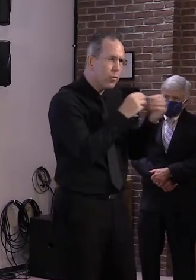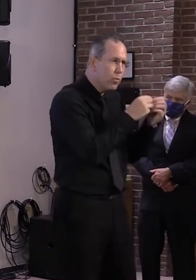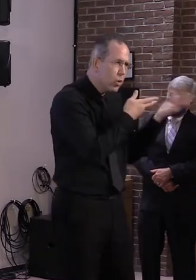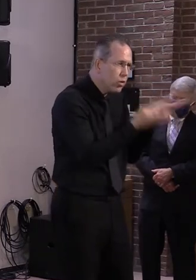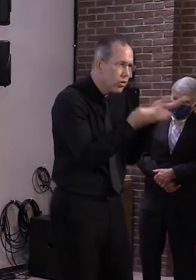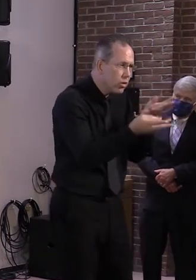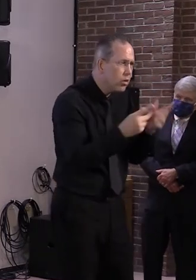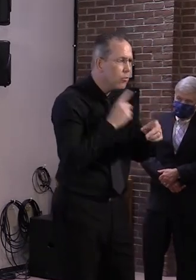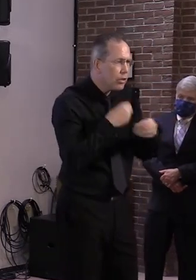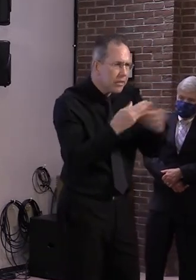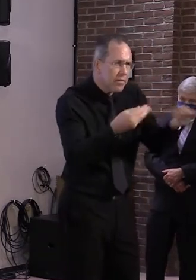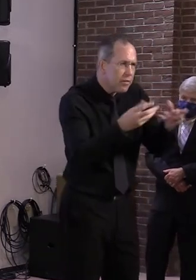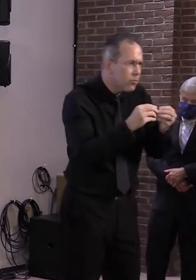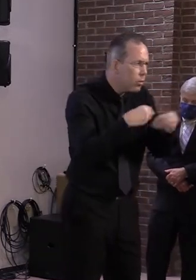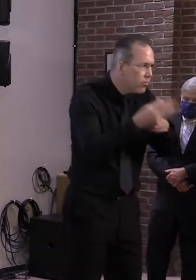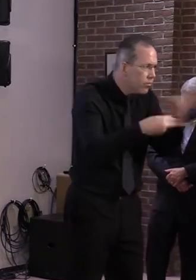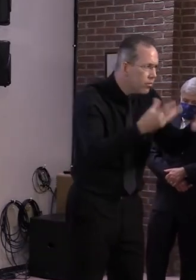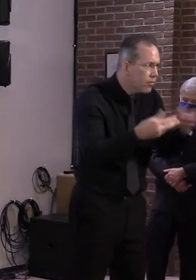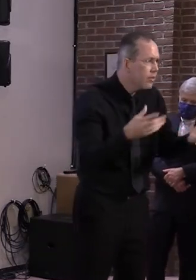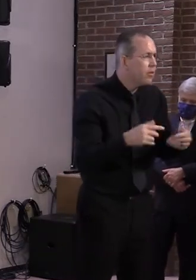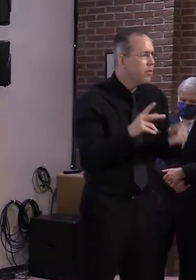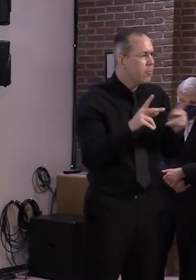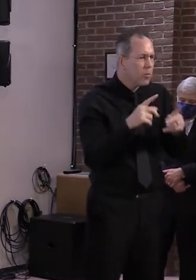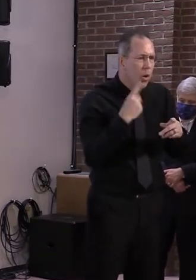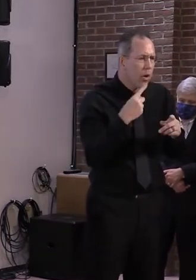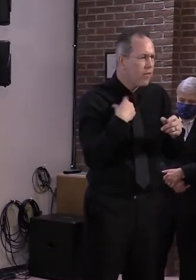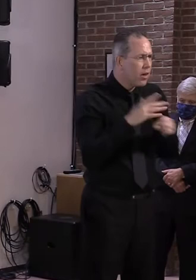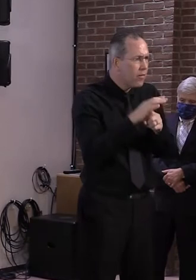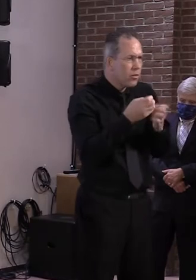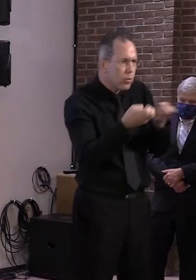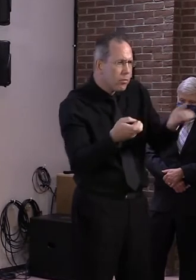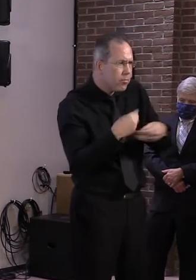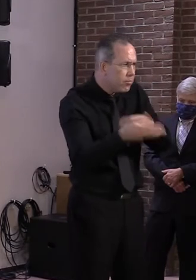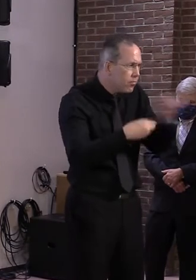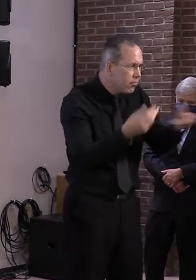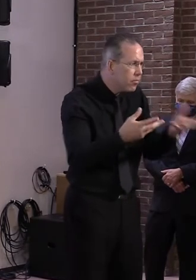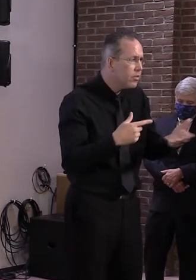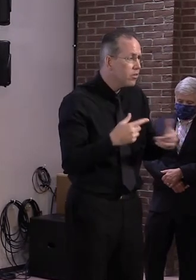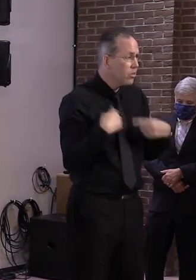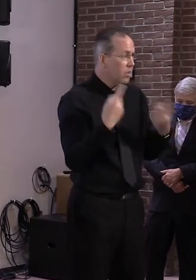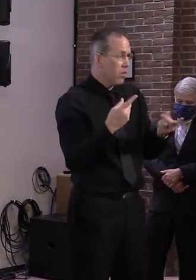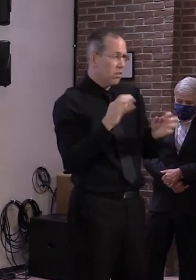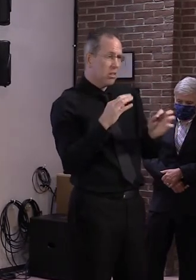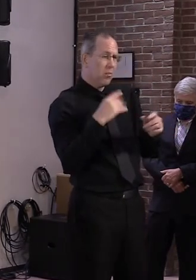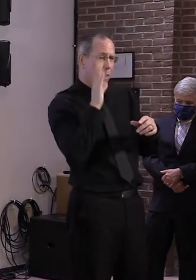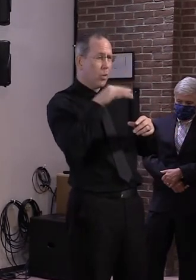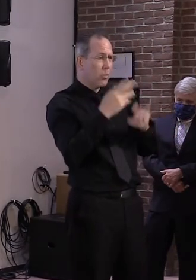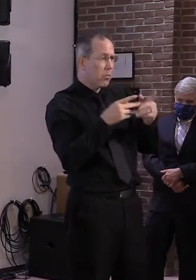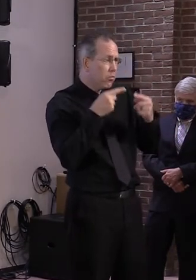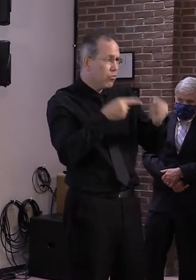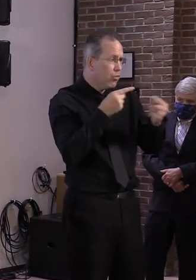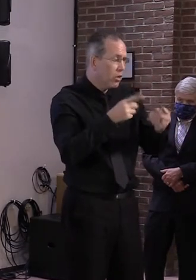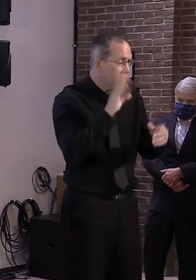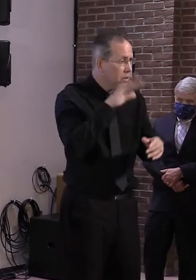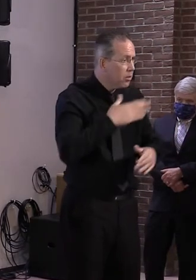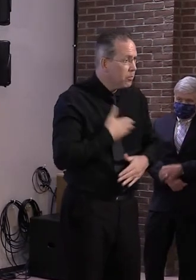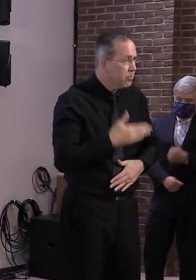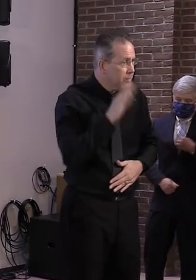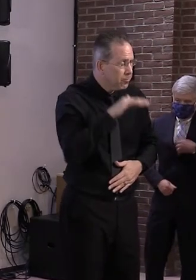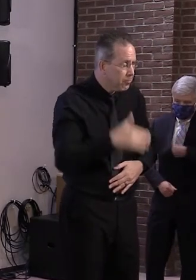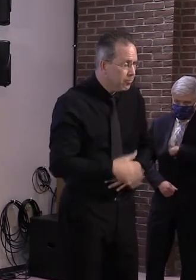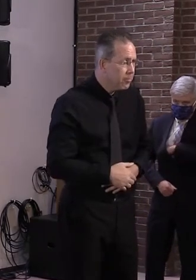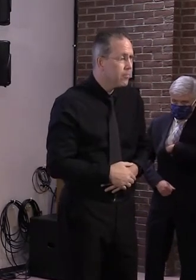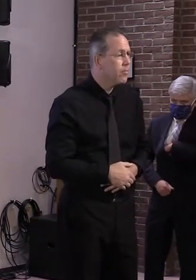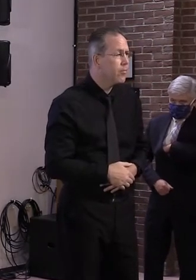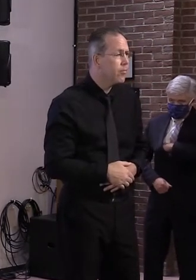have what they needed. But it has been a struggle, admittedly. The other aspect is we have there's a high percentage, I believe, a